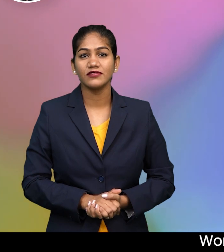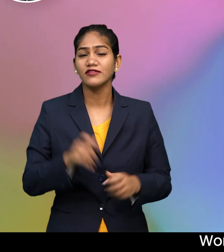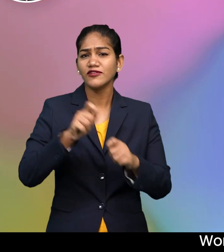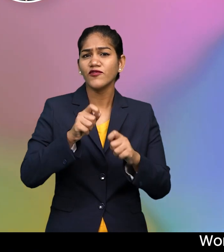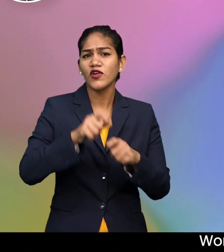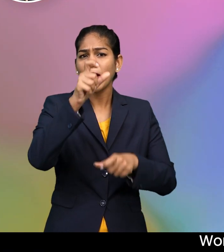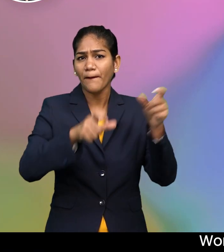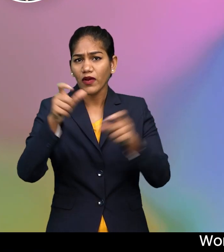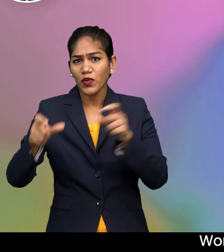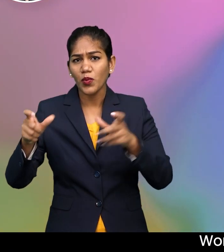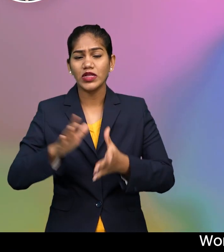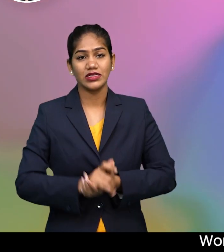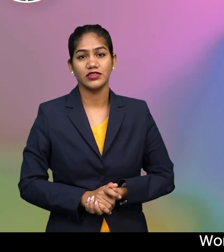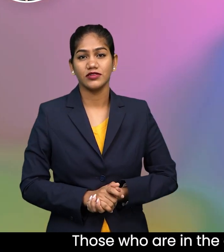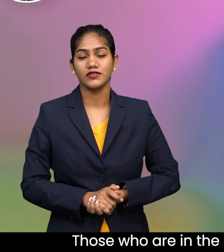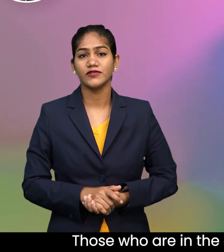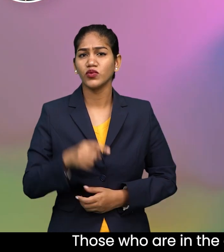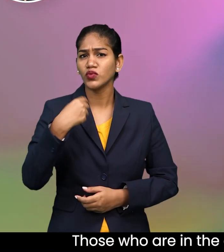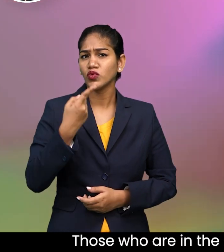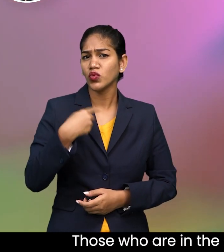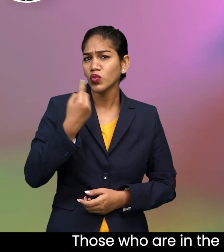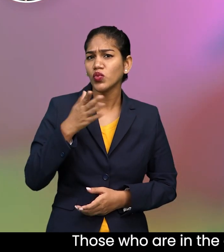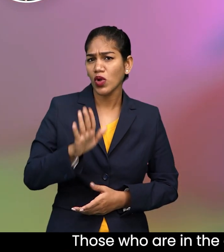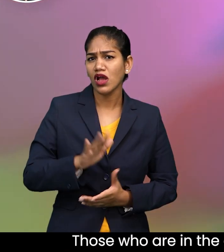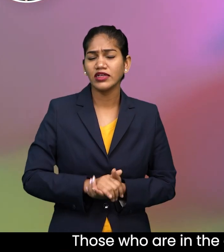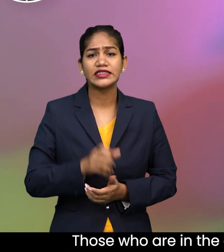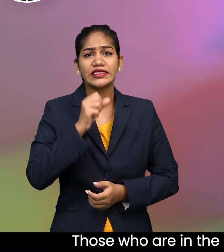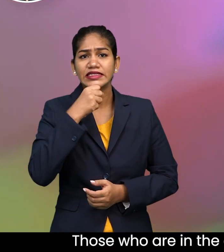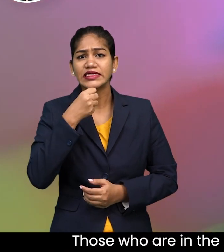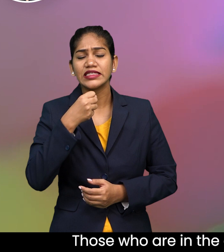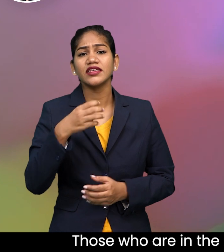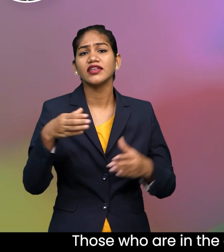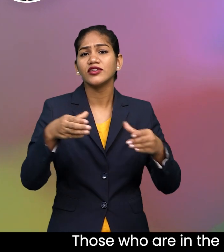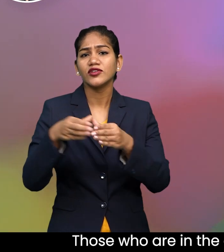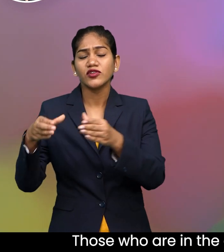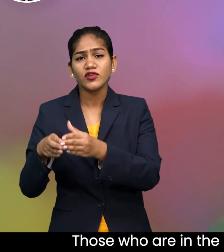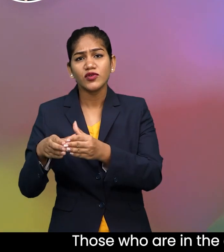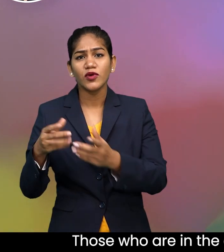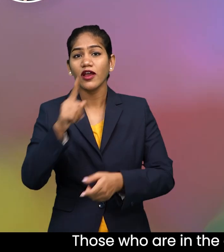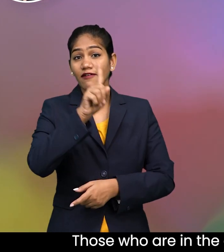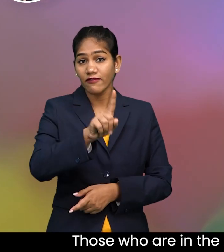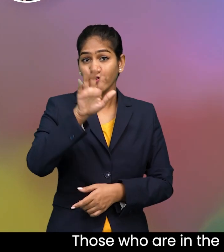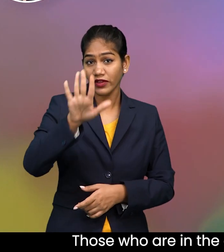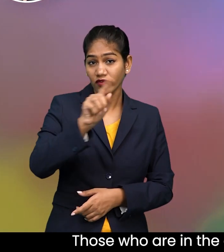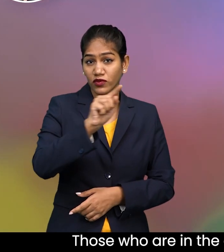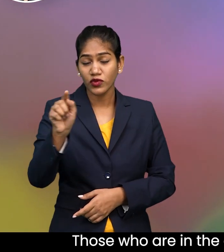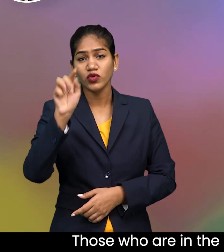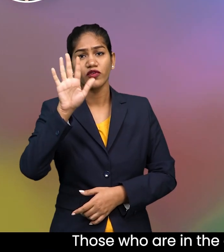Working population. Those who are in the age group of 15 to 59 are working people.